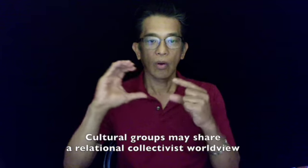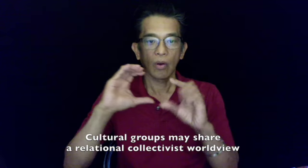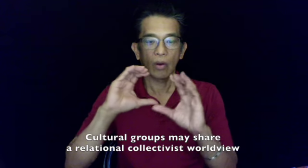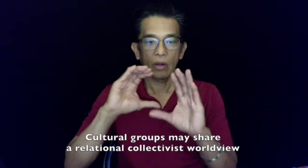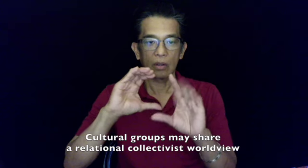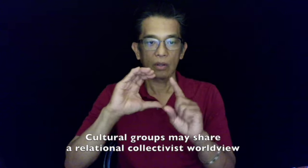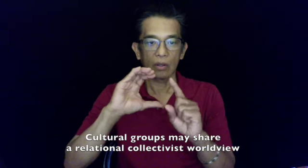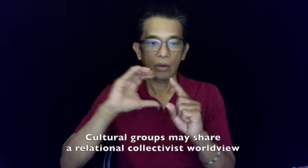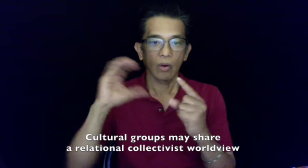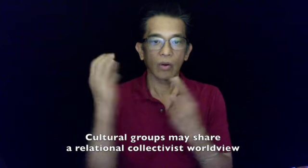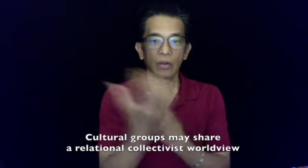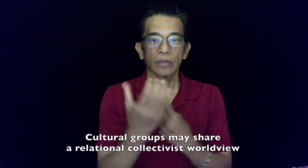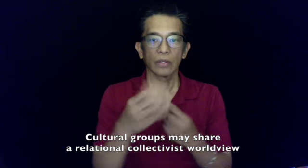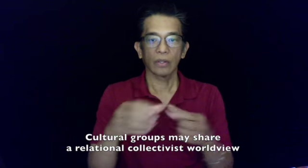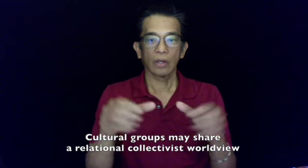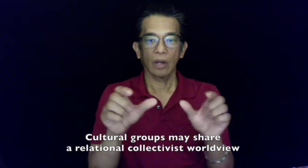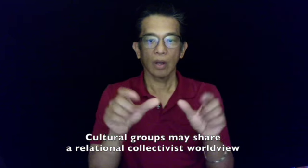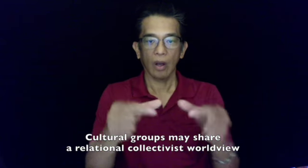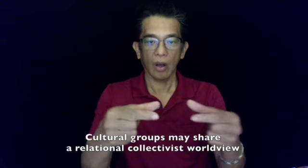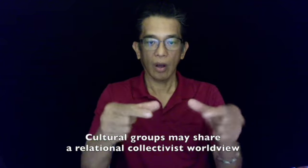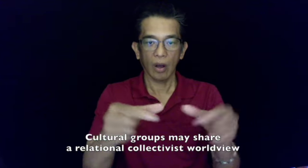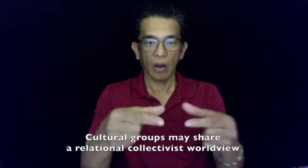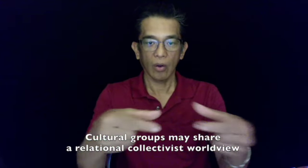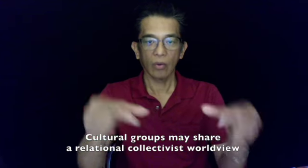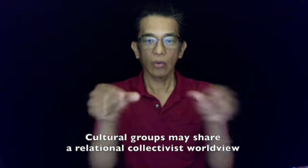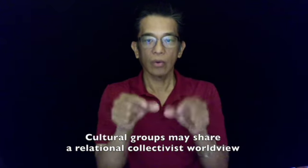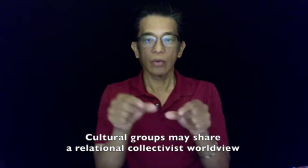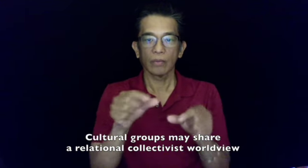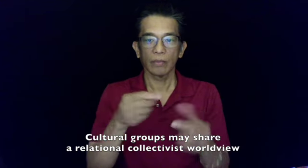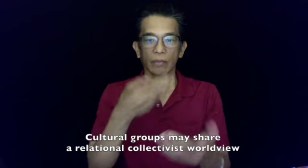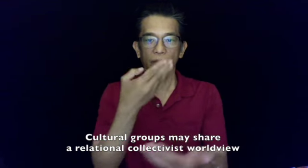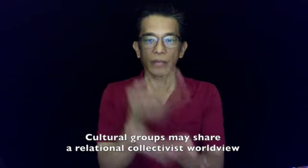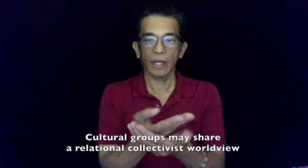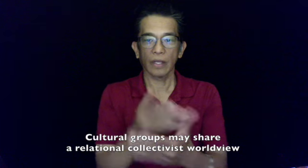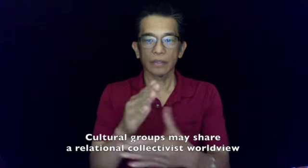Cultural groups may share a relational collectivist worldview.